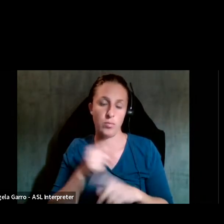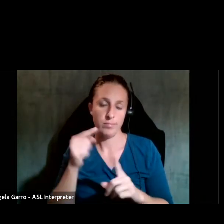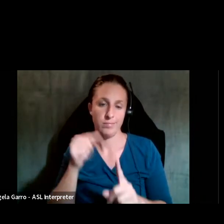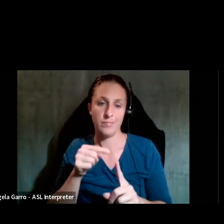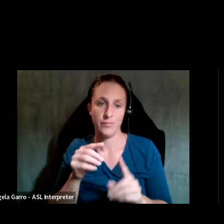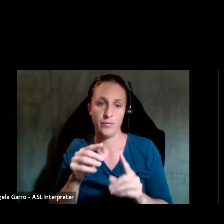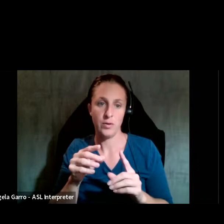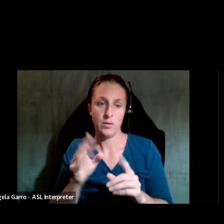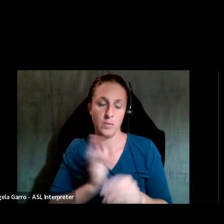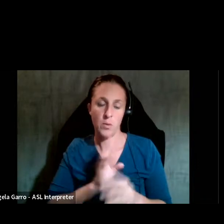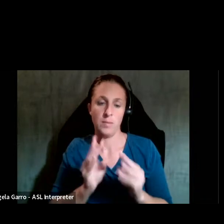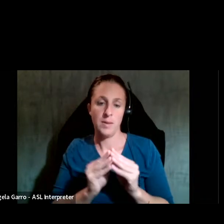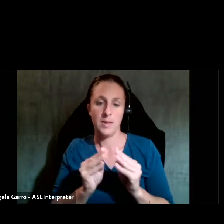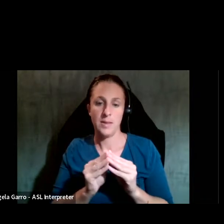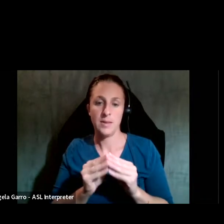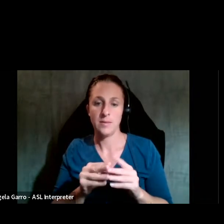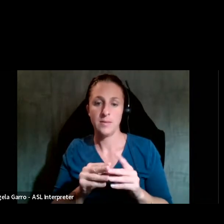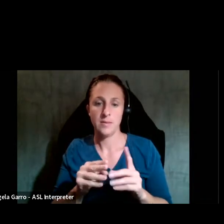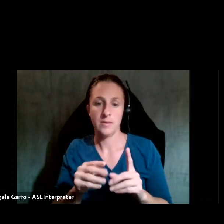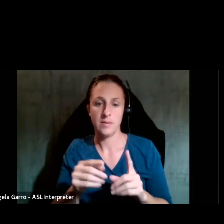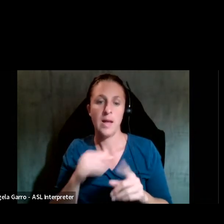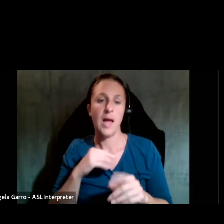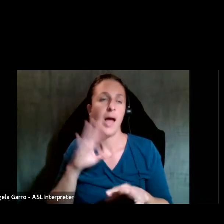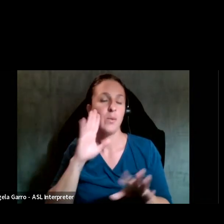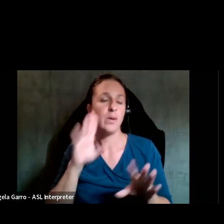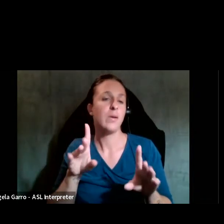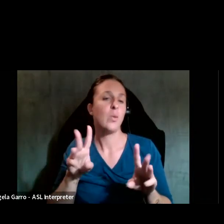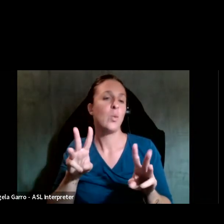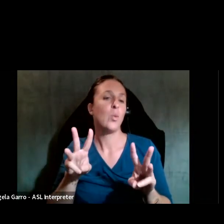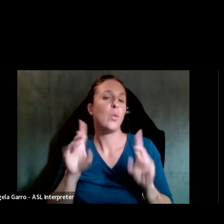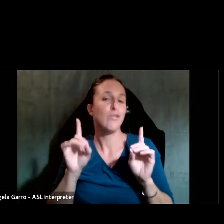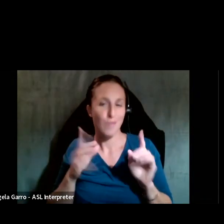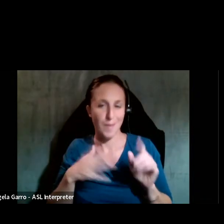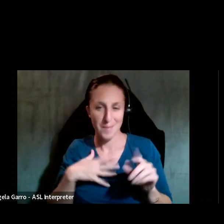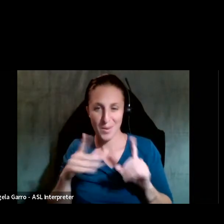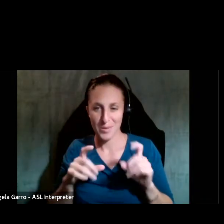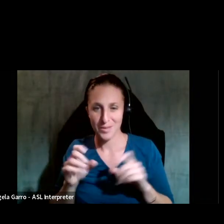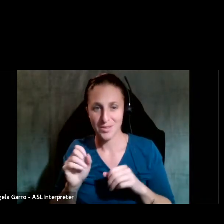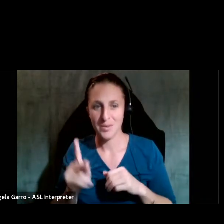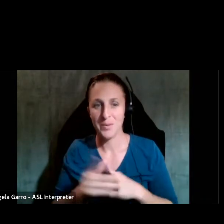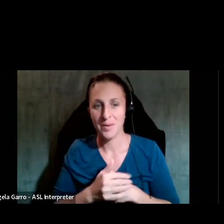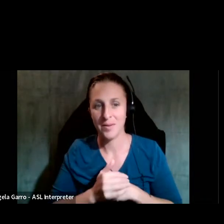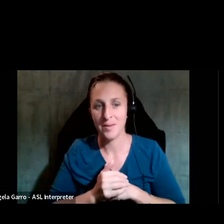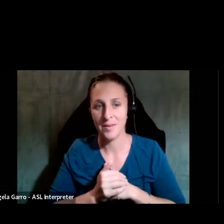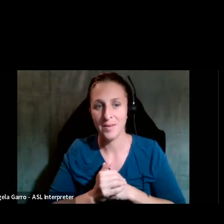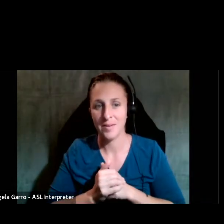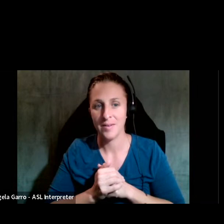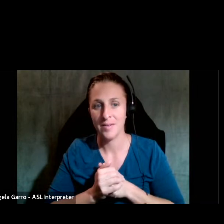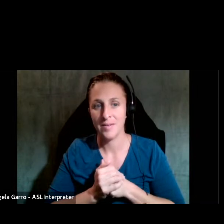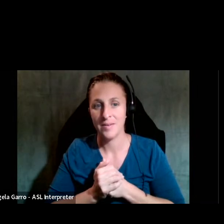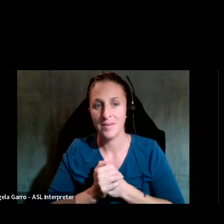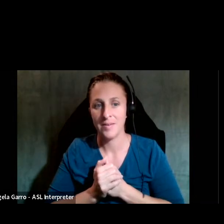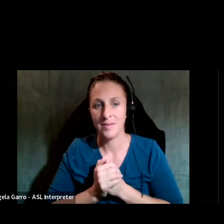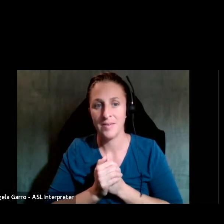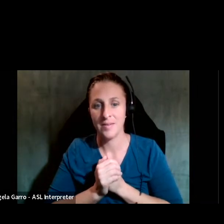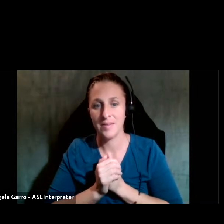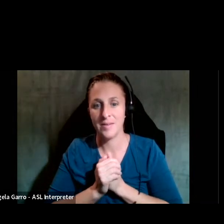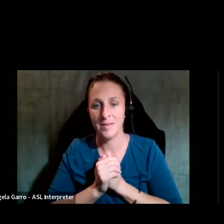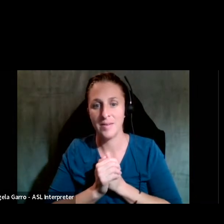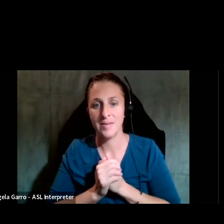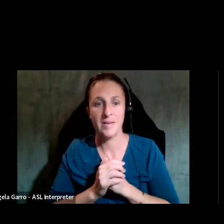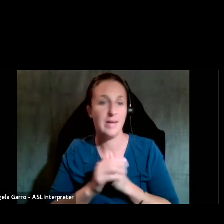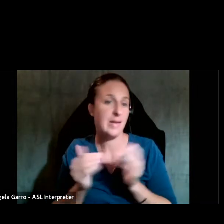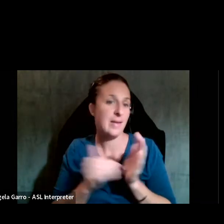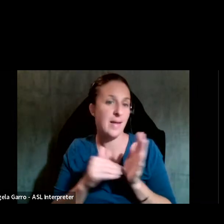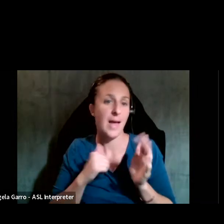So all good, hence, though. I It's will all good. I'll withdraw my question. There you go. Okay. Yeah, but again, I can make a comment